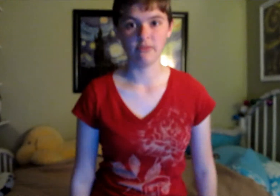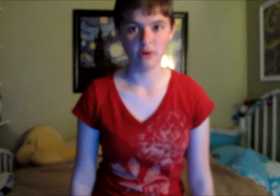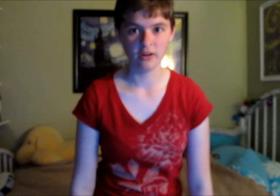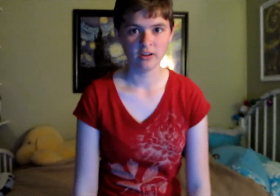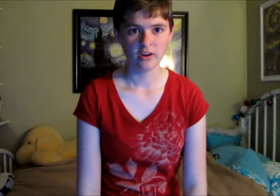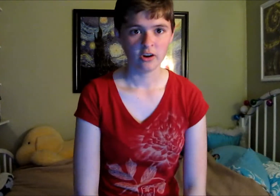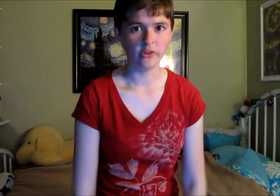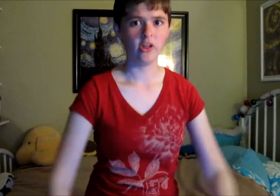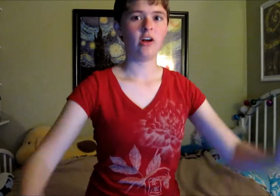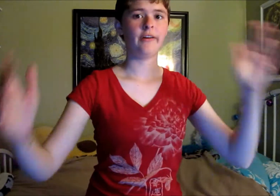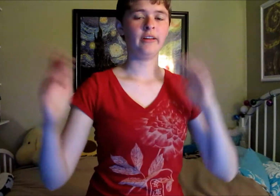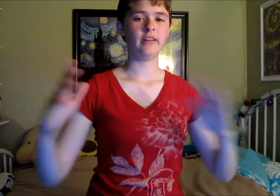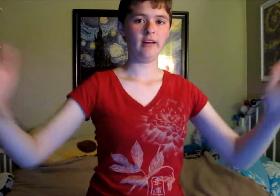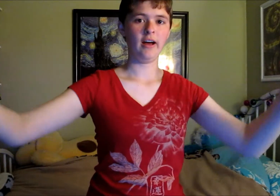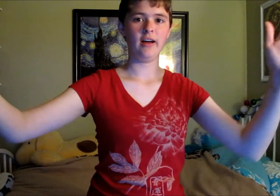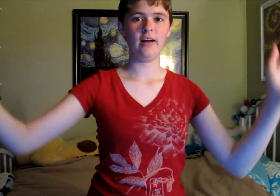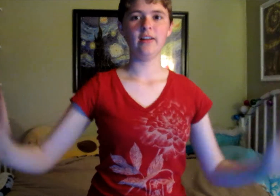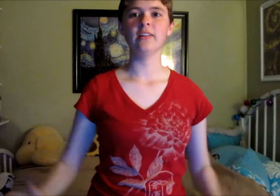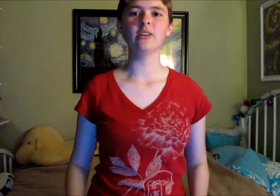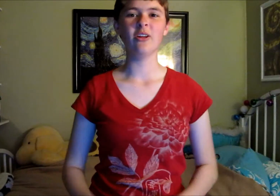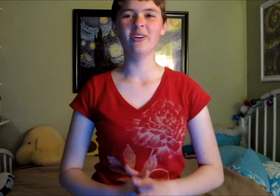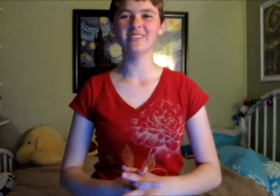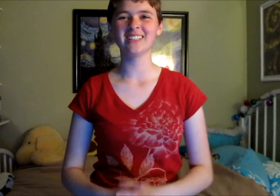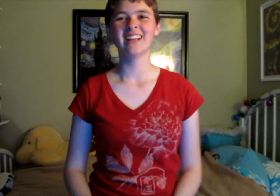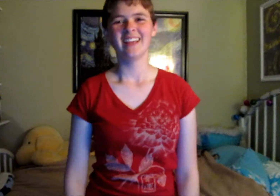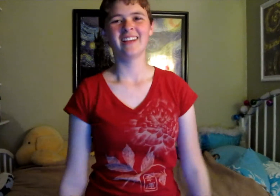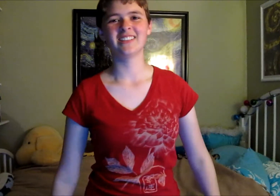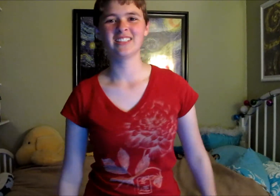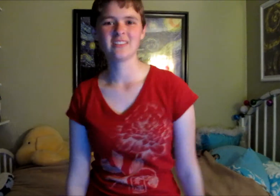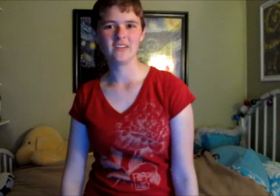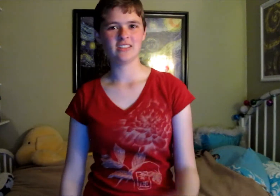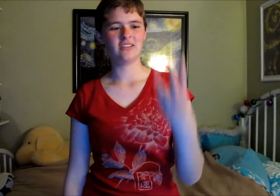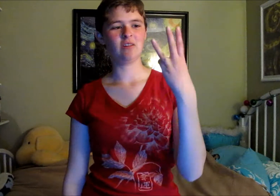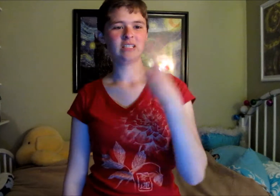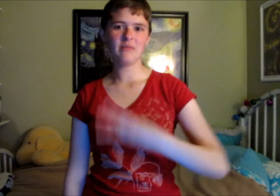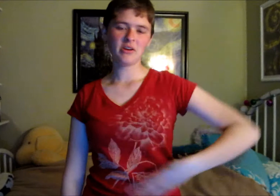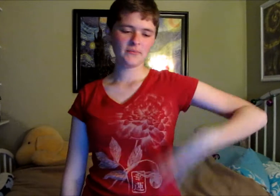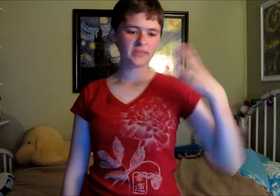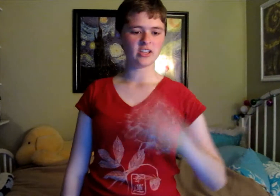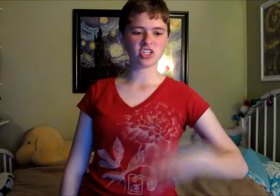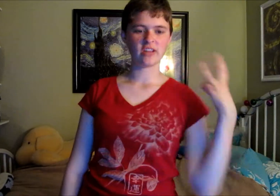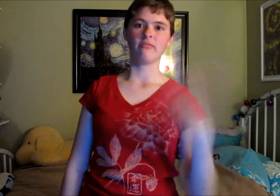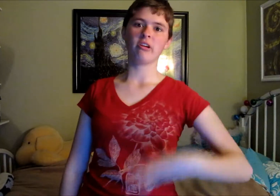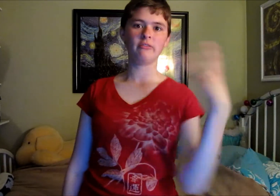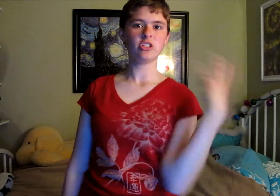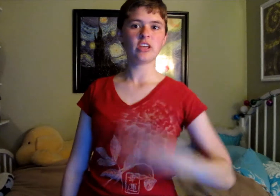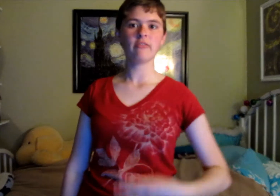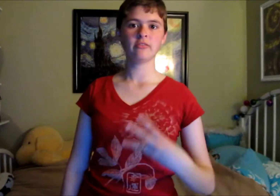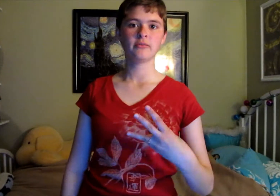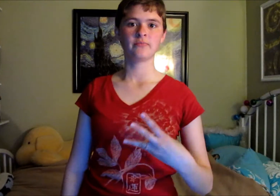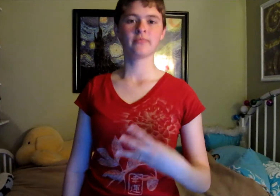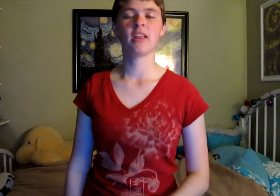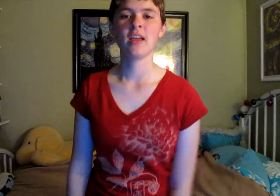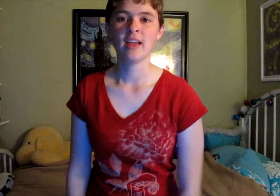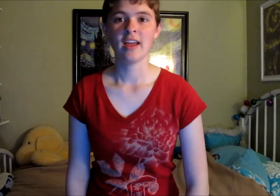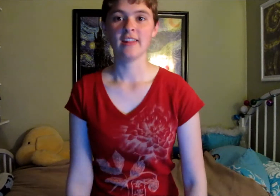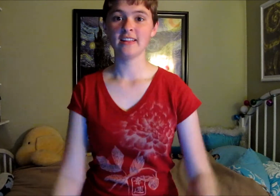for her long note, you're just going to do a W and shake it in front of yourself. And that's